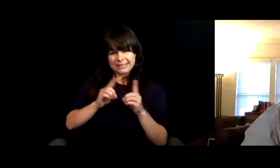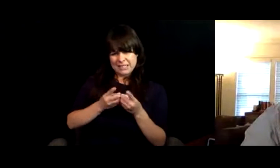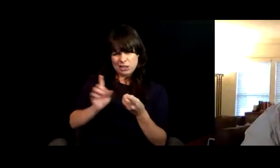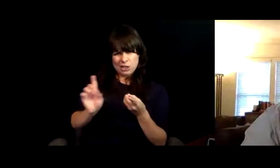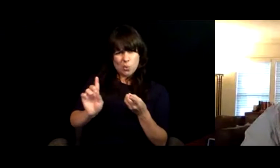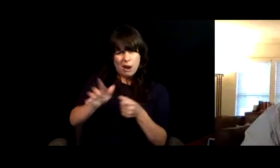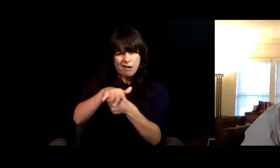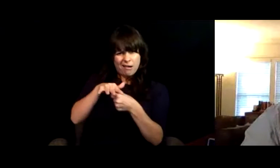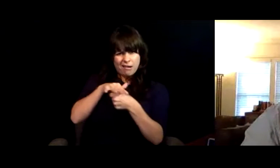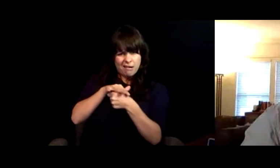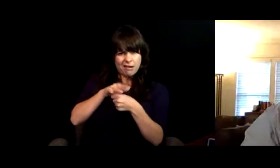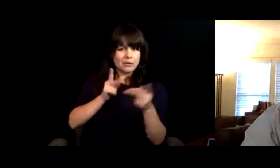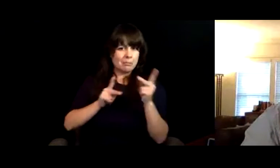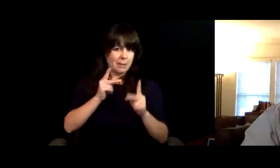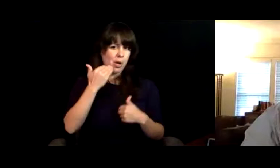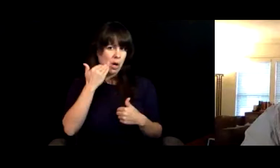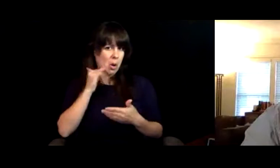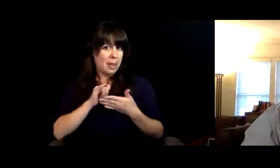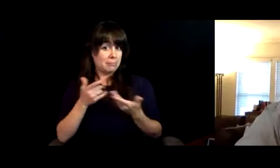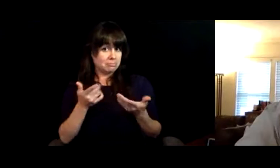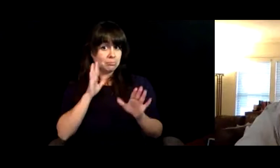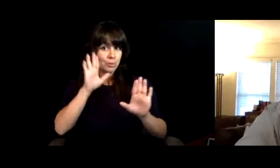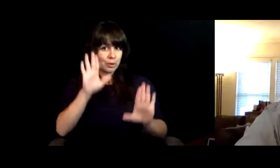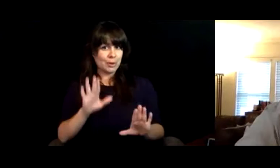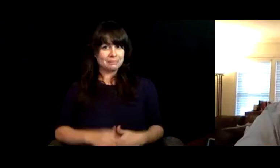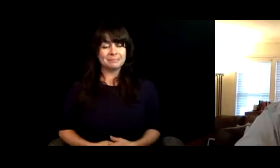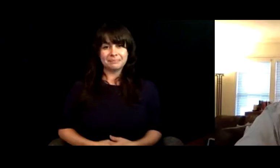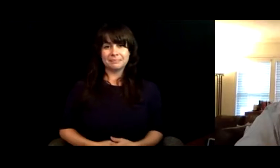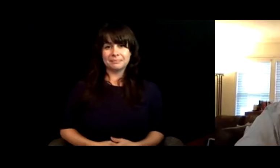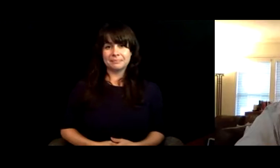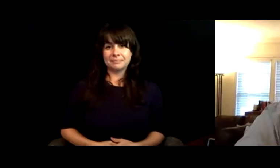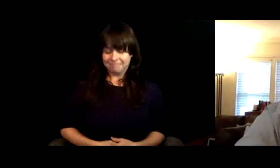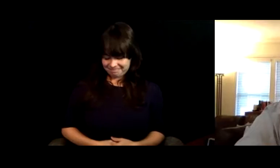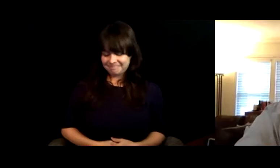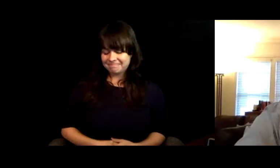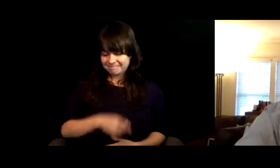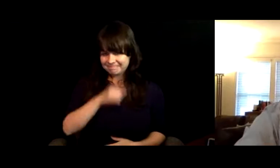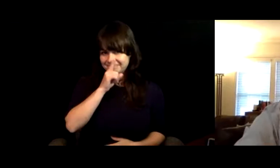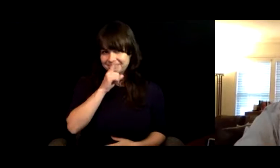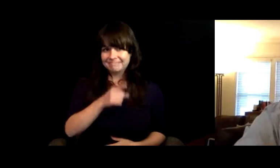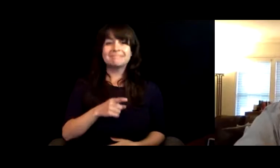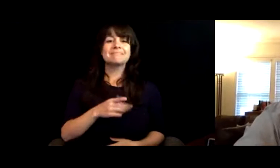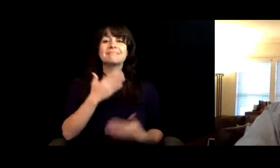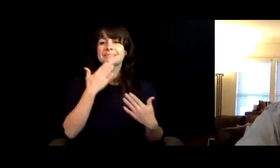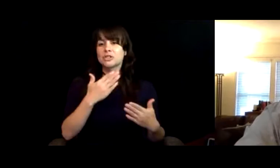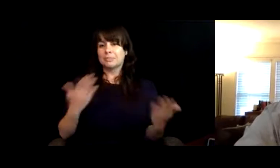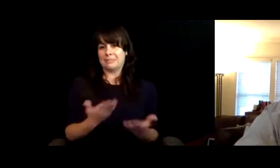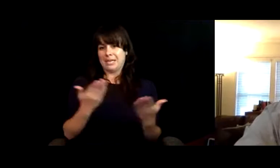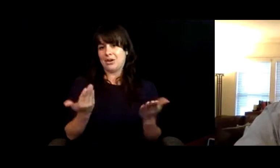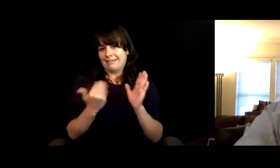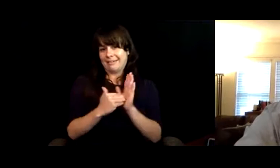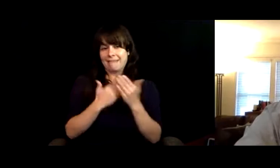folks know that, as well as your introduction, that'd be great. It's good to be with you again. Thank you for holding this